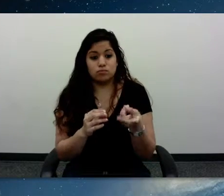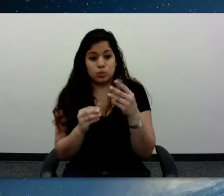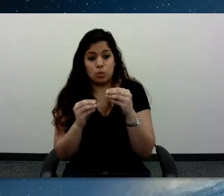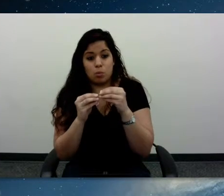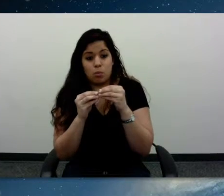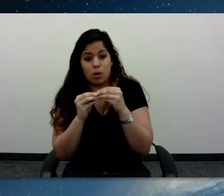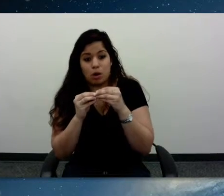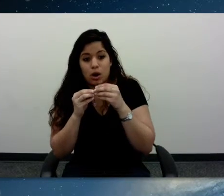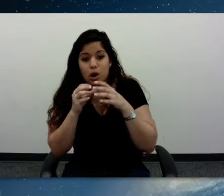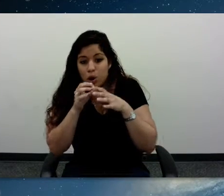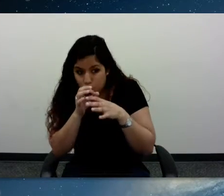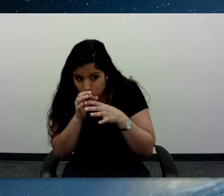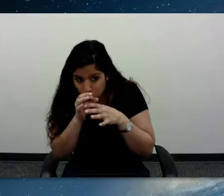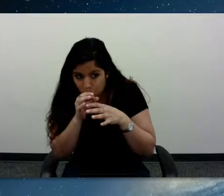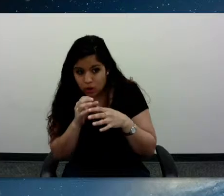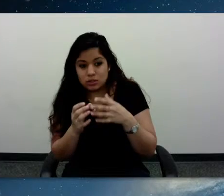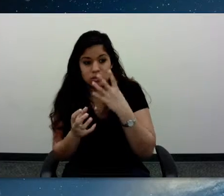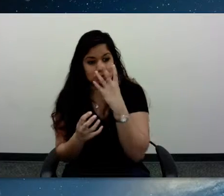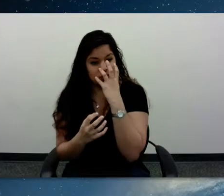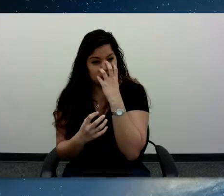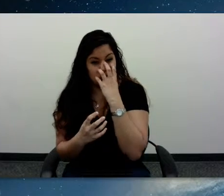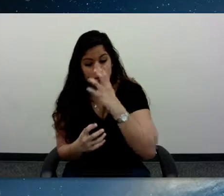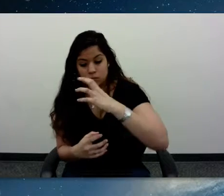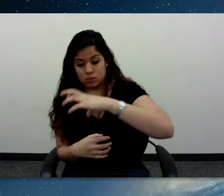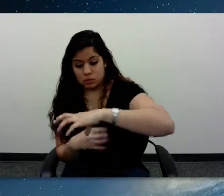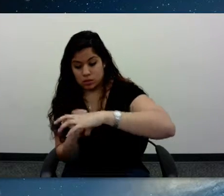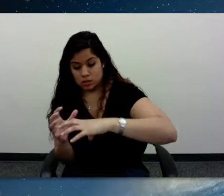into giving 2 breaths.